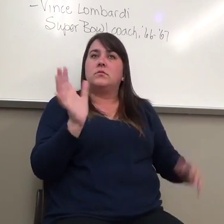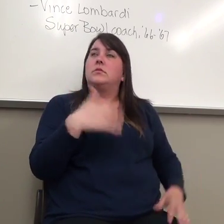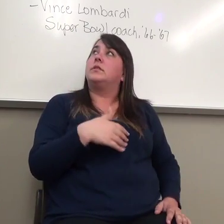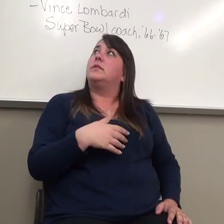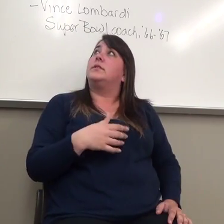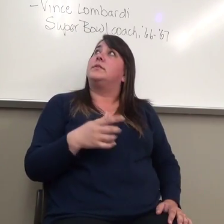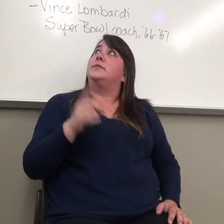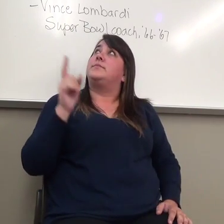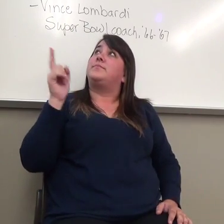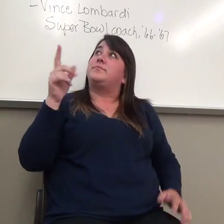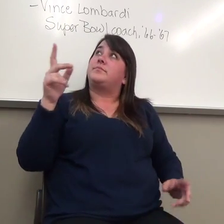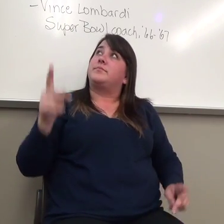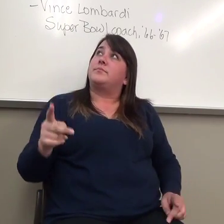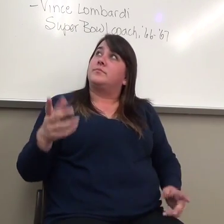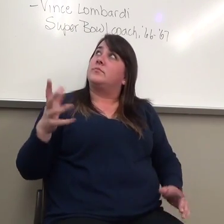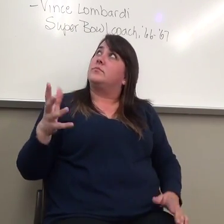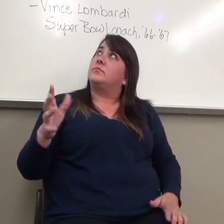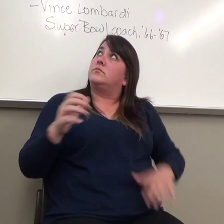this person has sent one in.